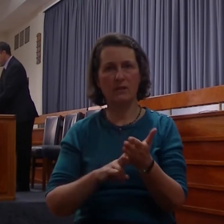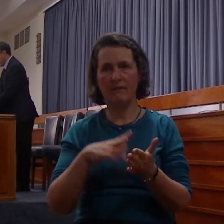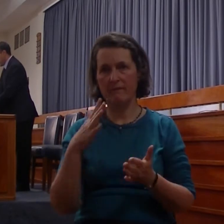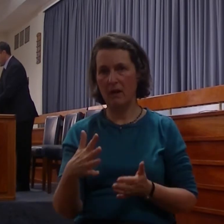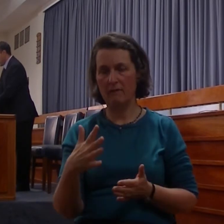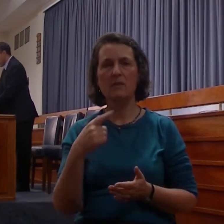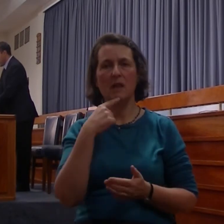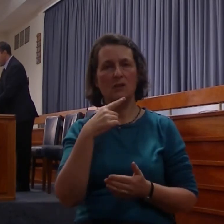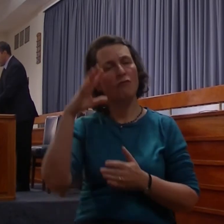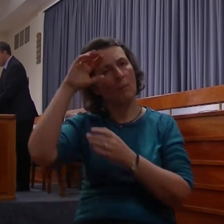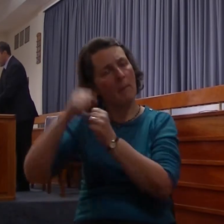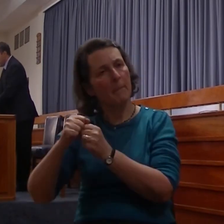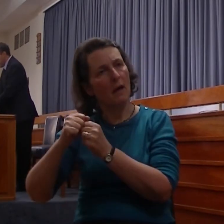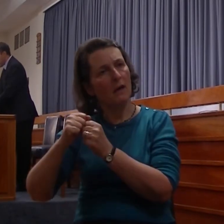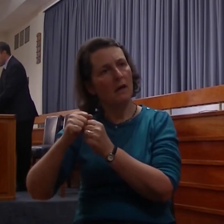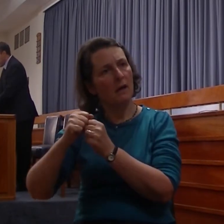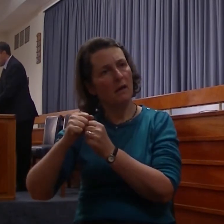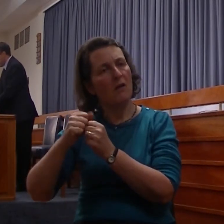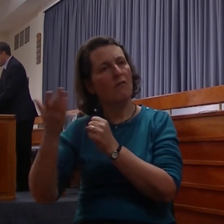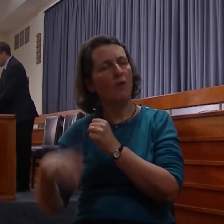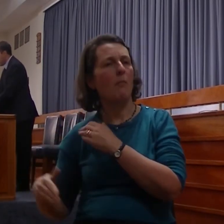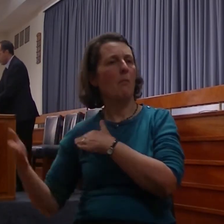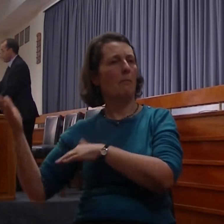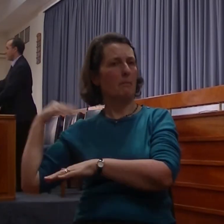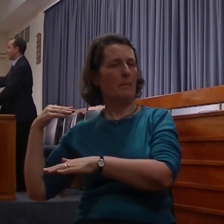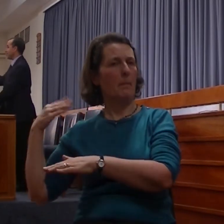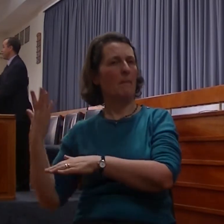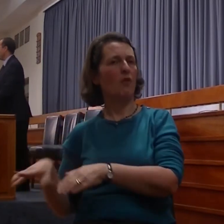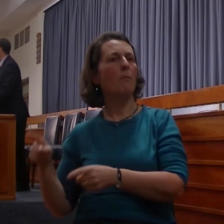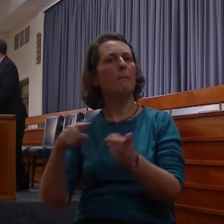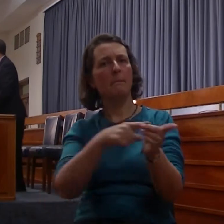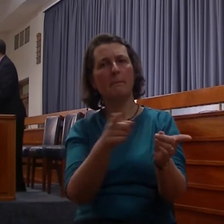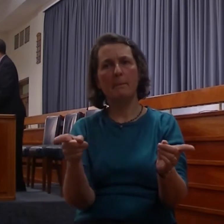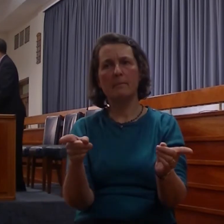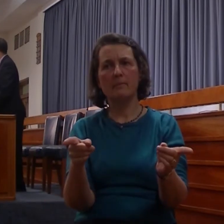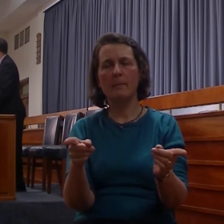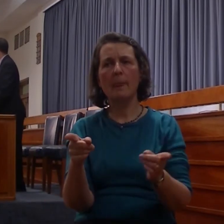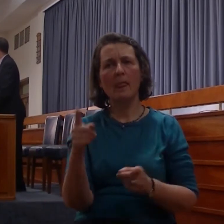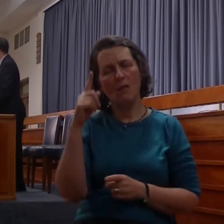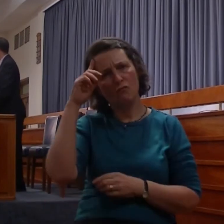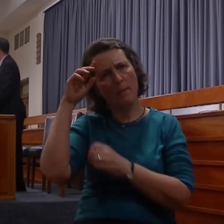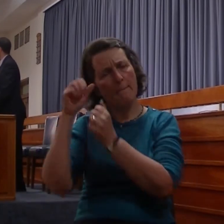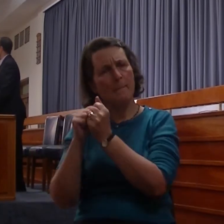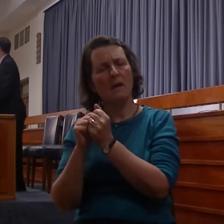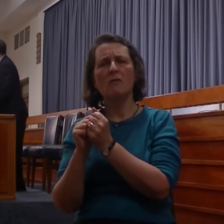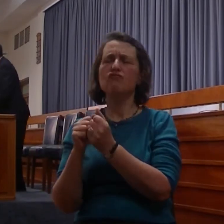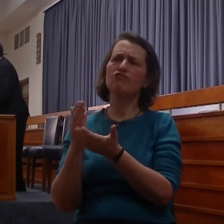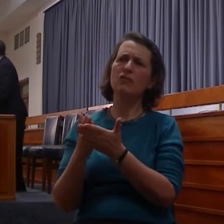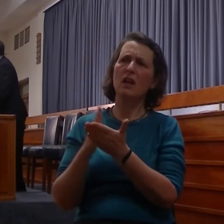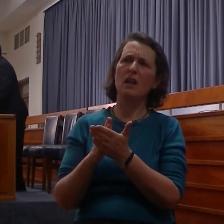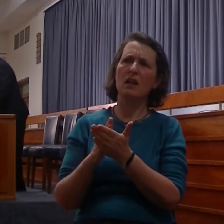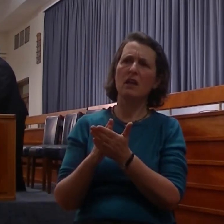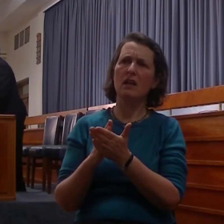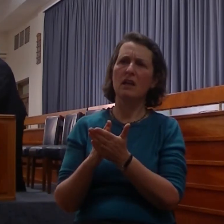The first one, he says, remember. Remember, in verse 5, remember therefore whence